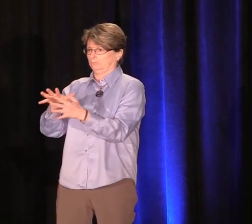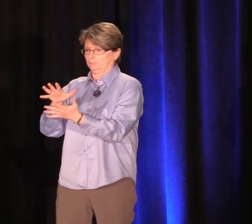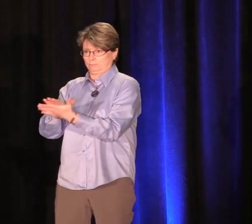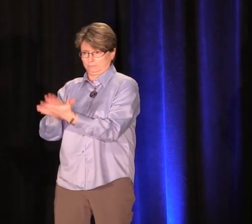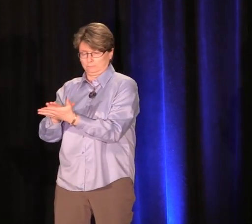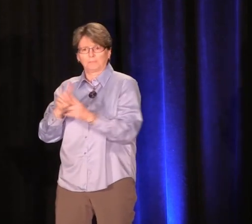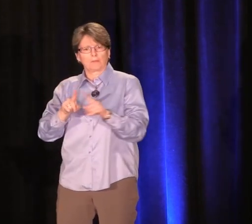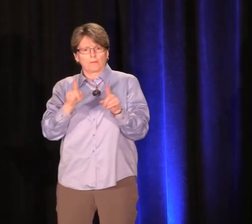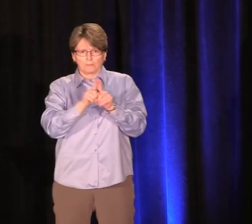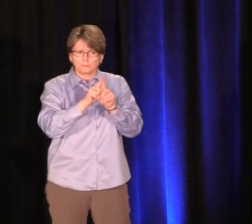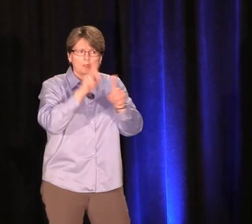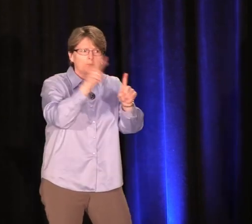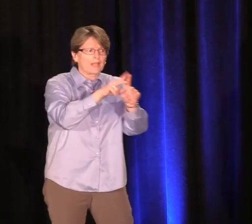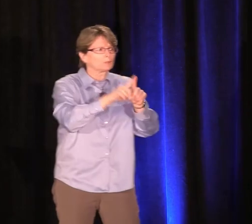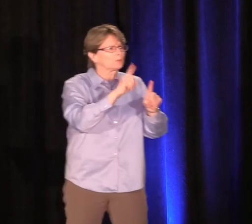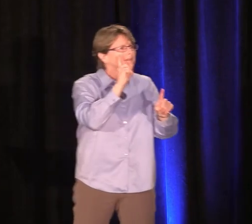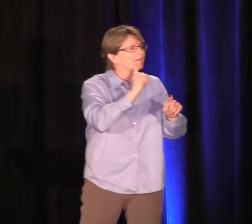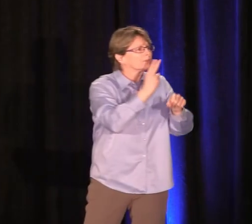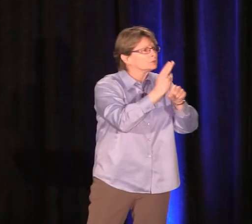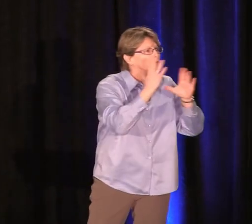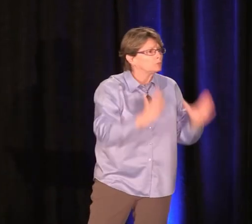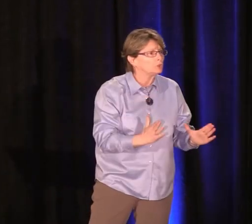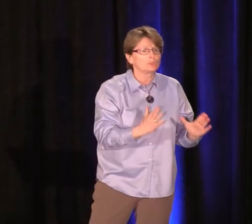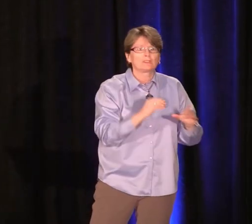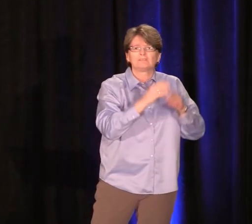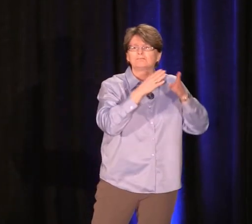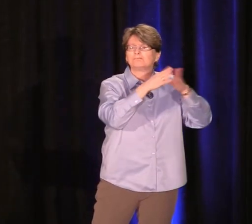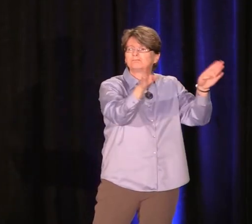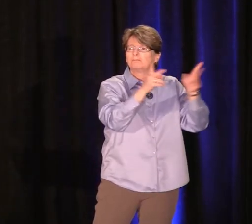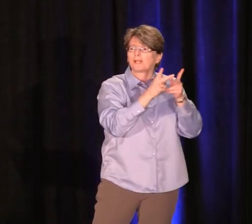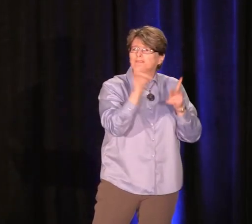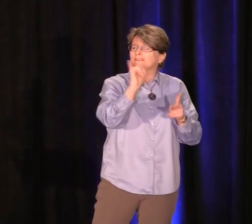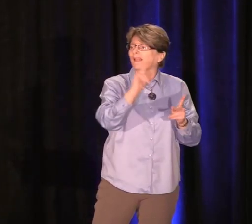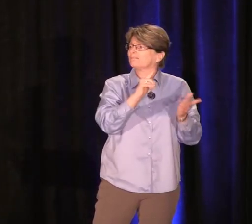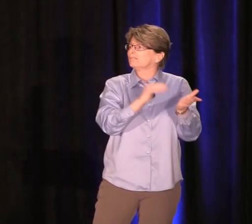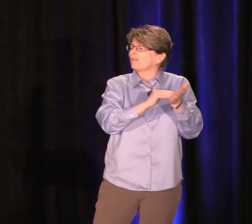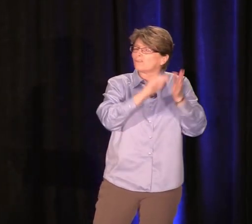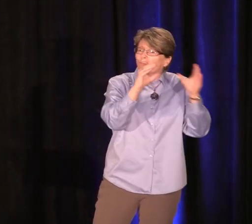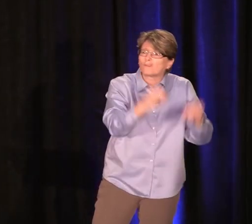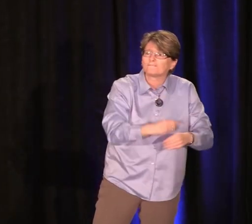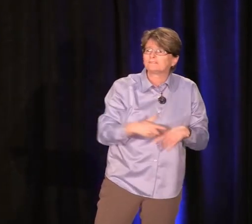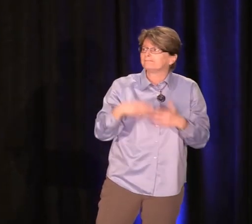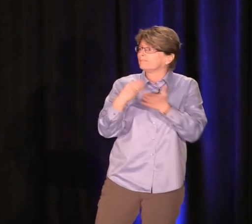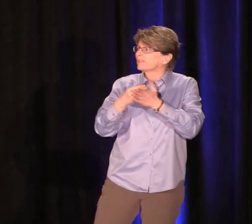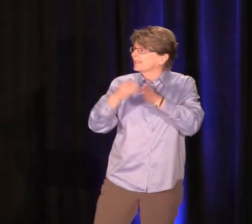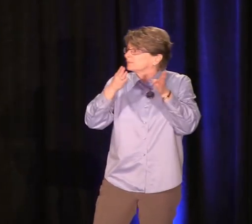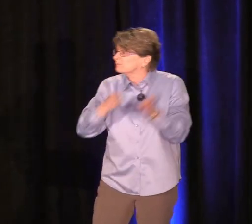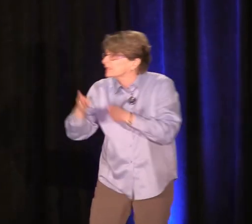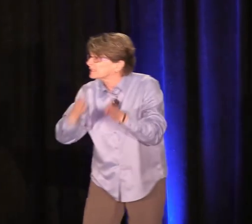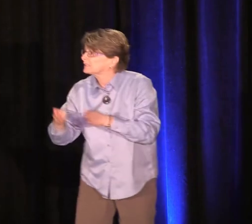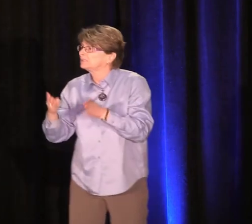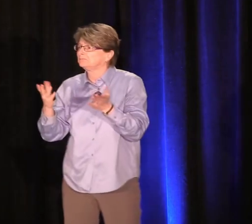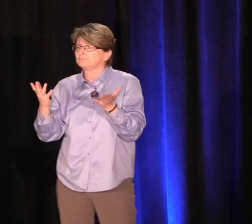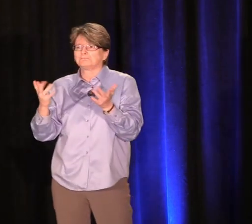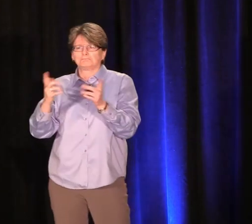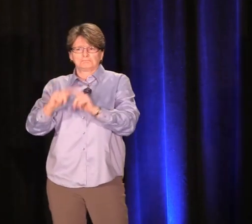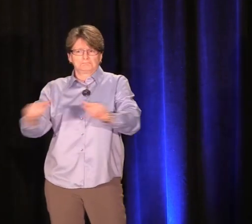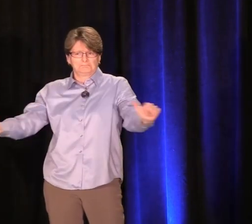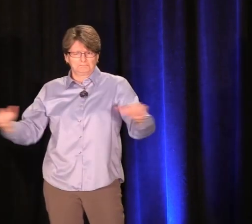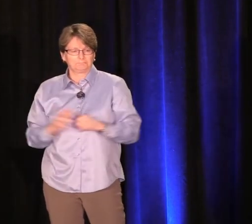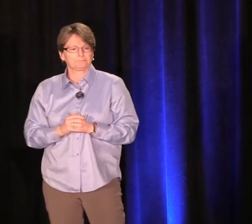My point of this presentation is not to only apply it to deaf students in